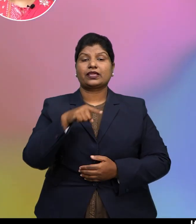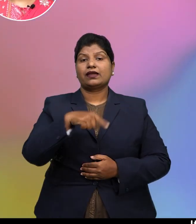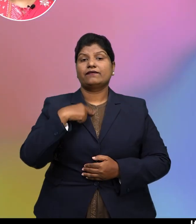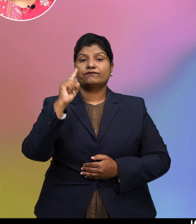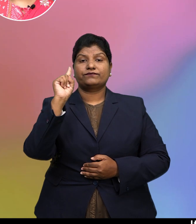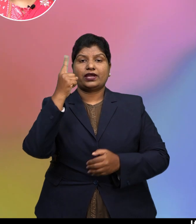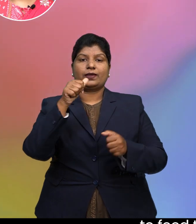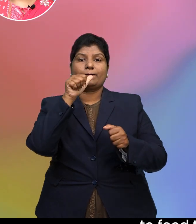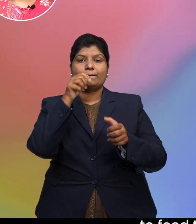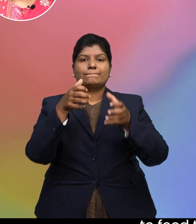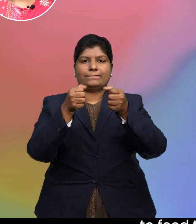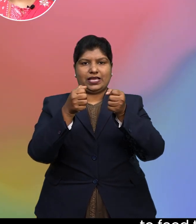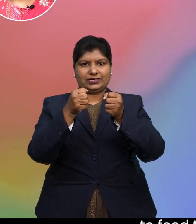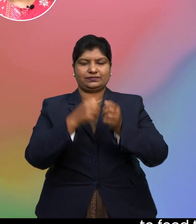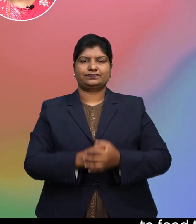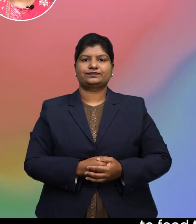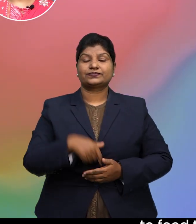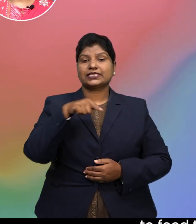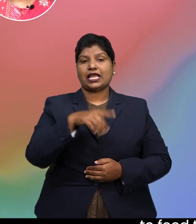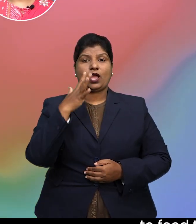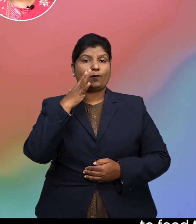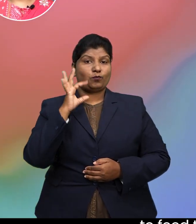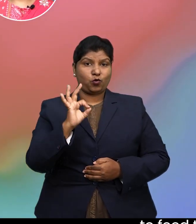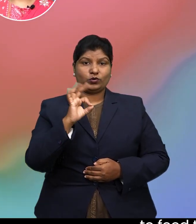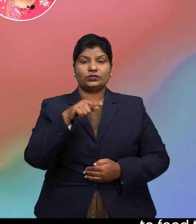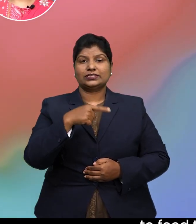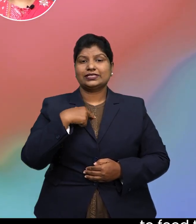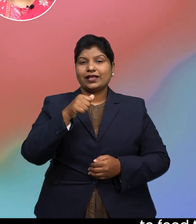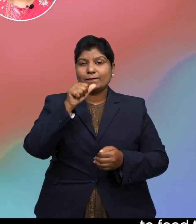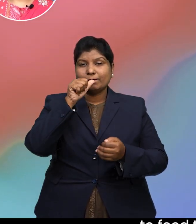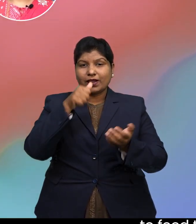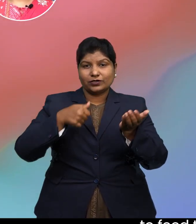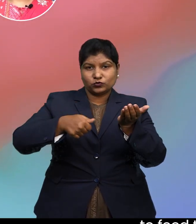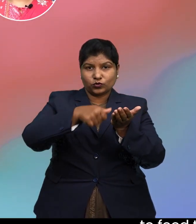It is very important to feed this to the newborn baby.